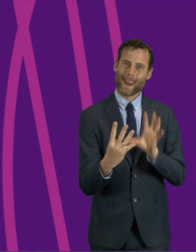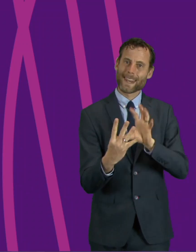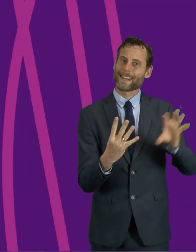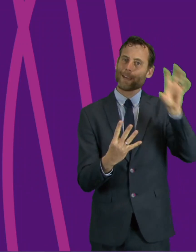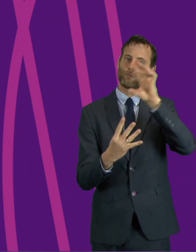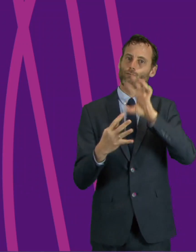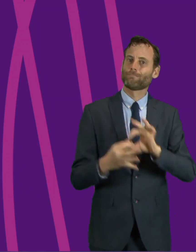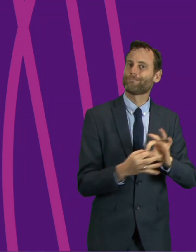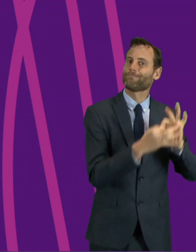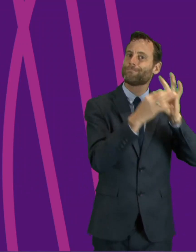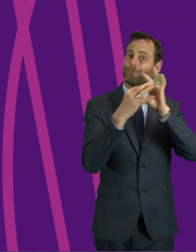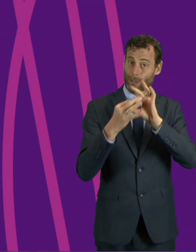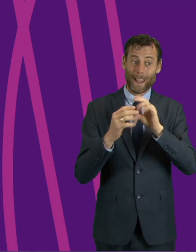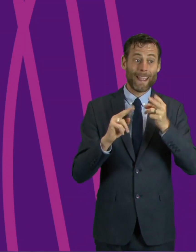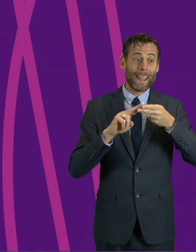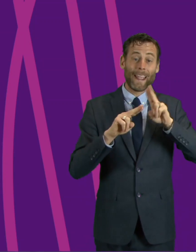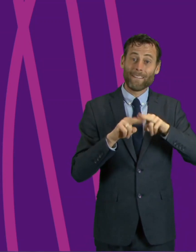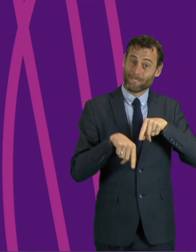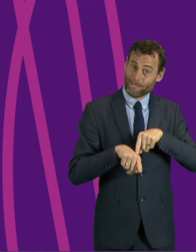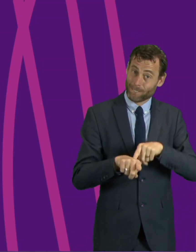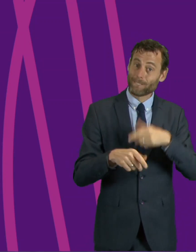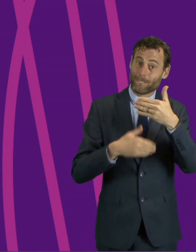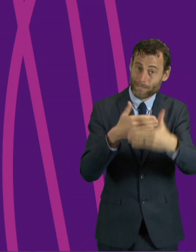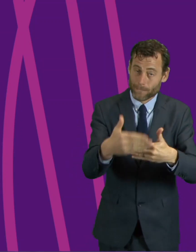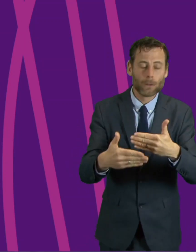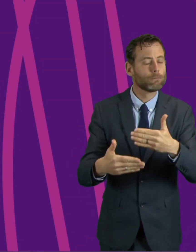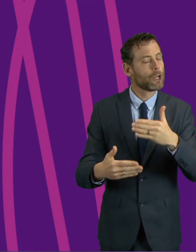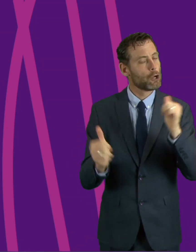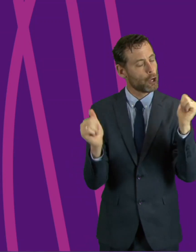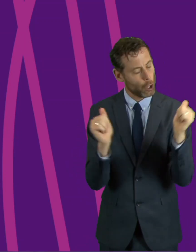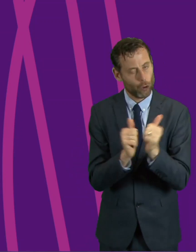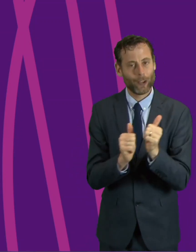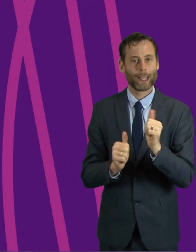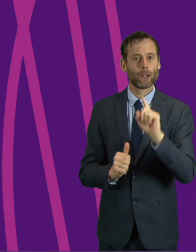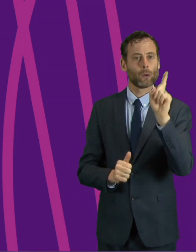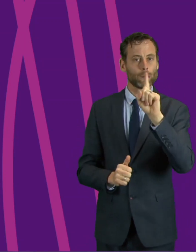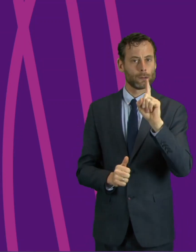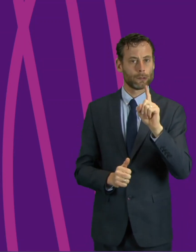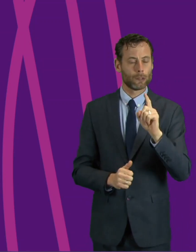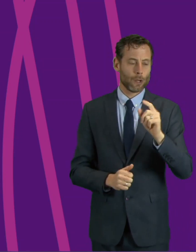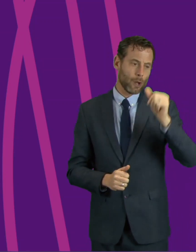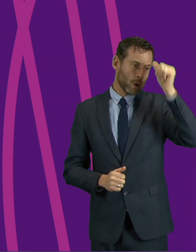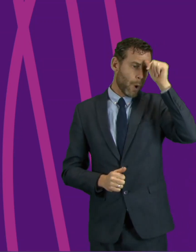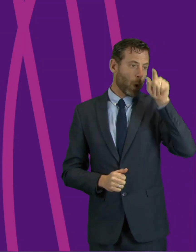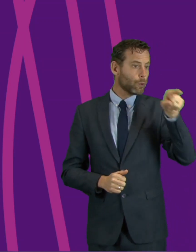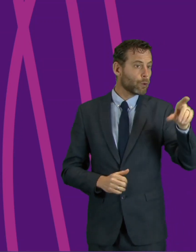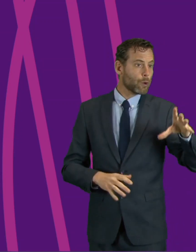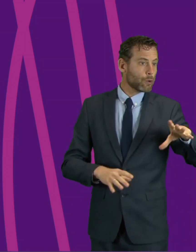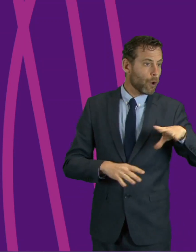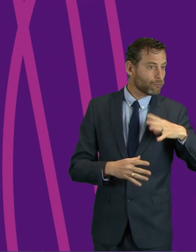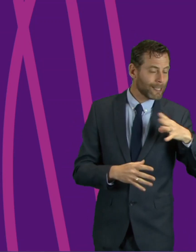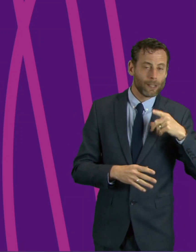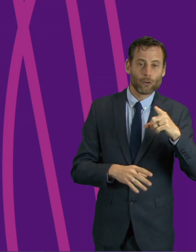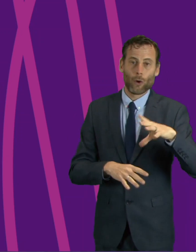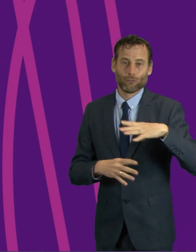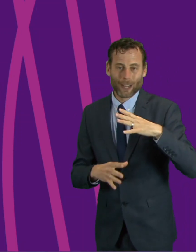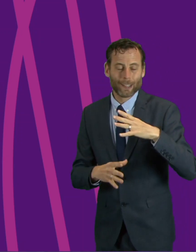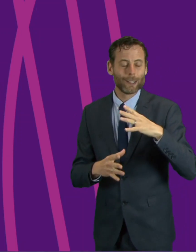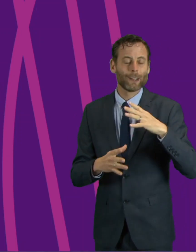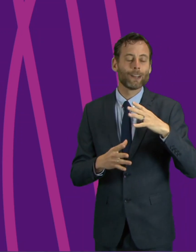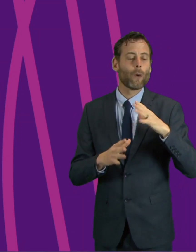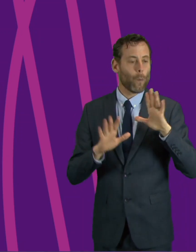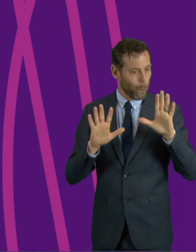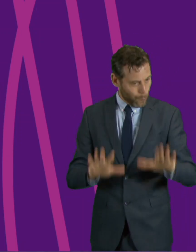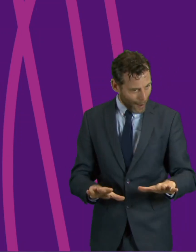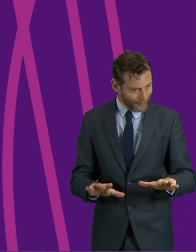either have to agree within the overall plan that is agreed that there will be differences in different parts of the United Kingdom, or that we go at the